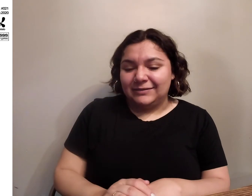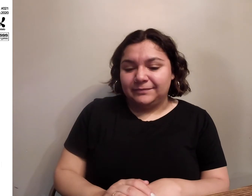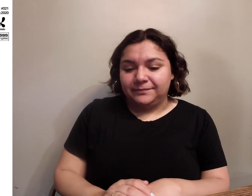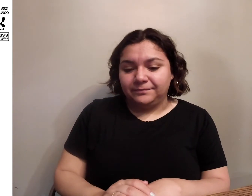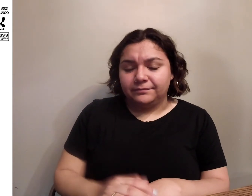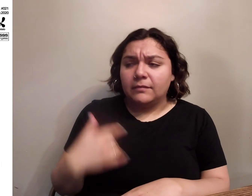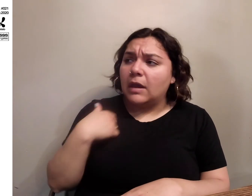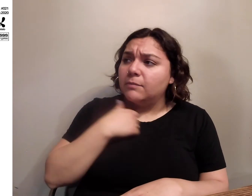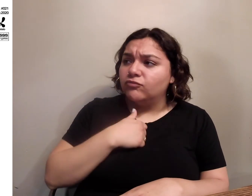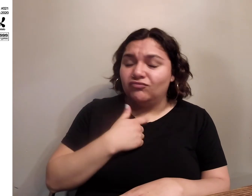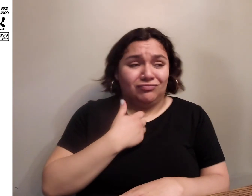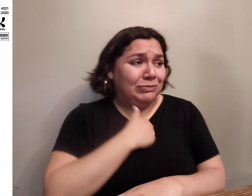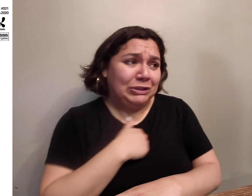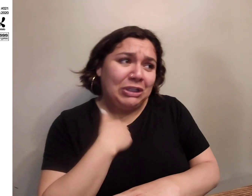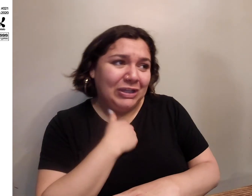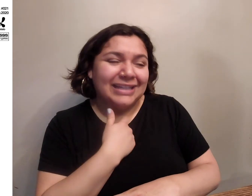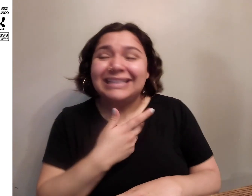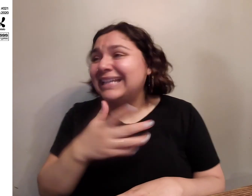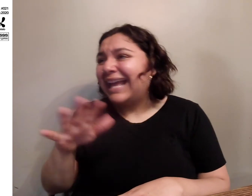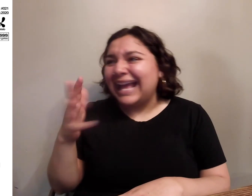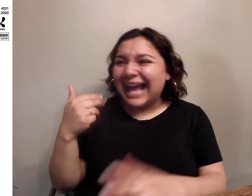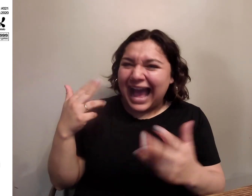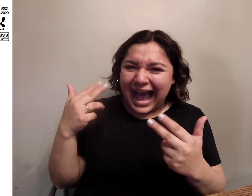I'm sorry.